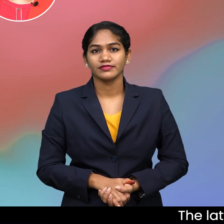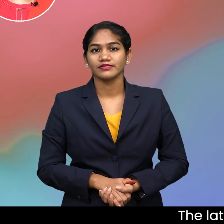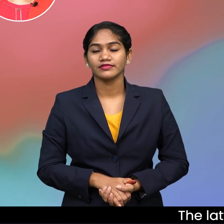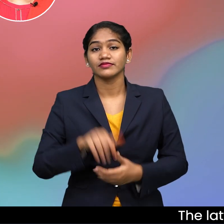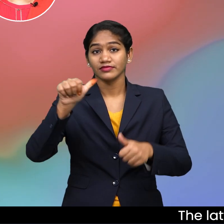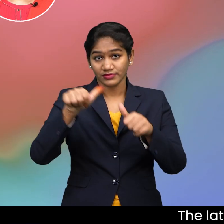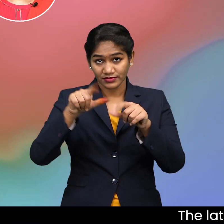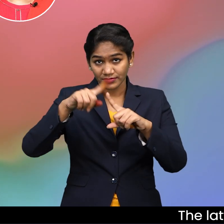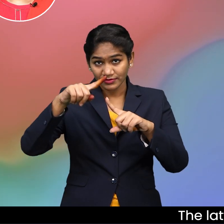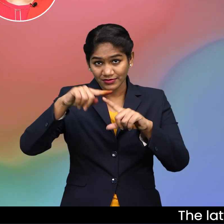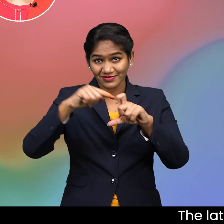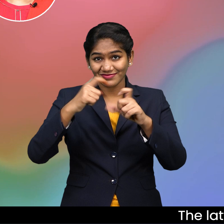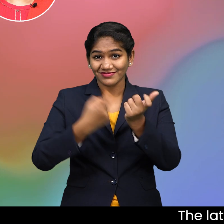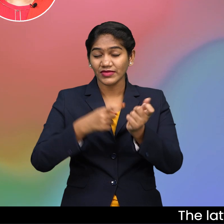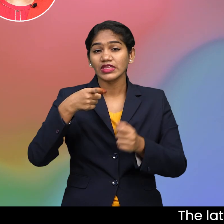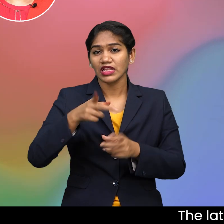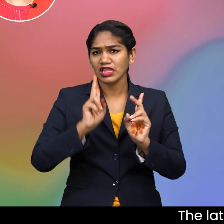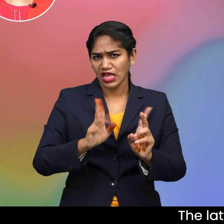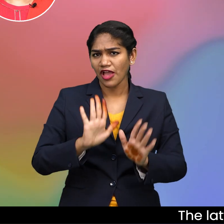The latter consists of